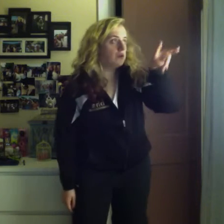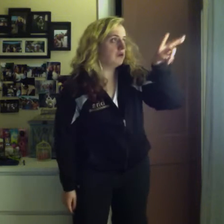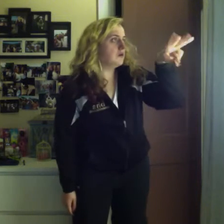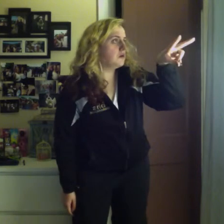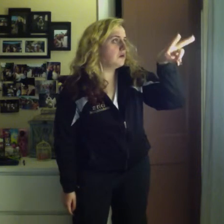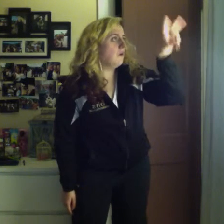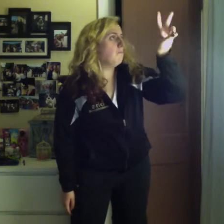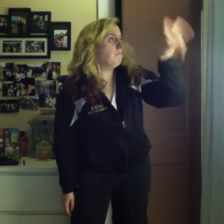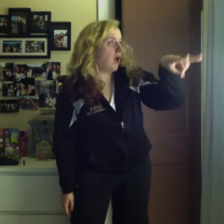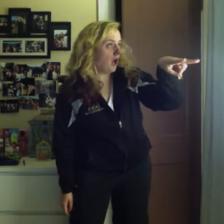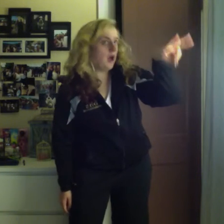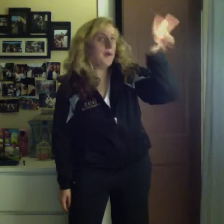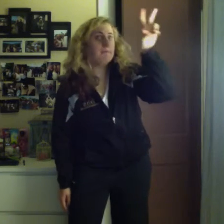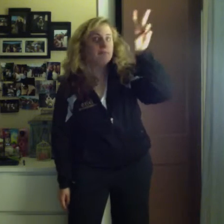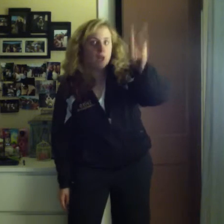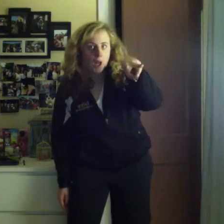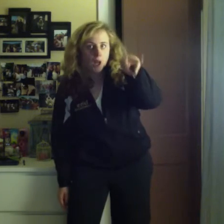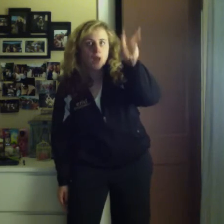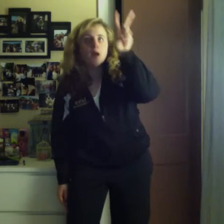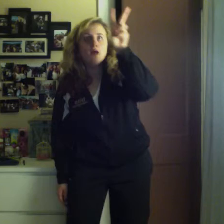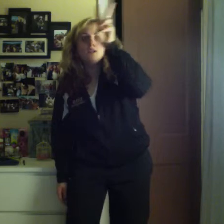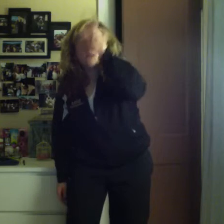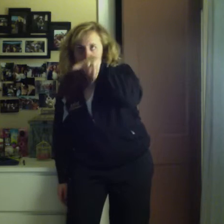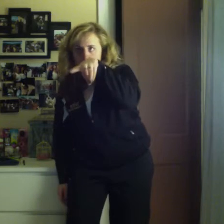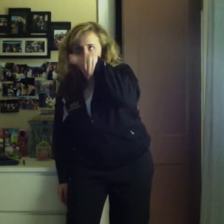Showing that courage in the face of opportunity.